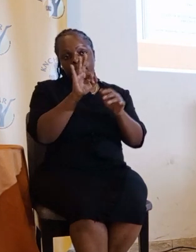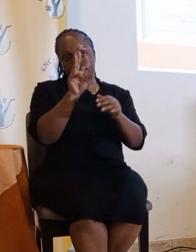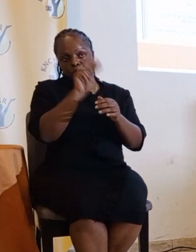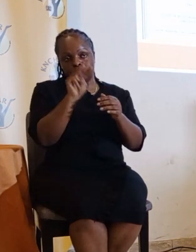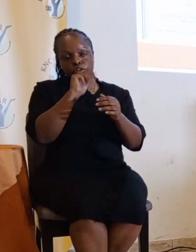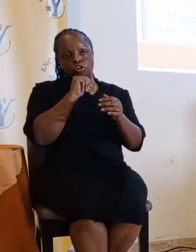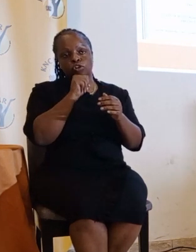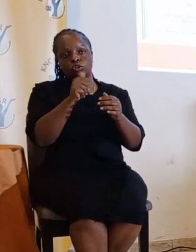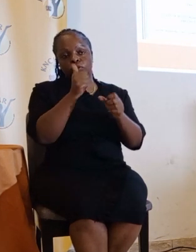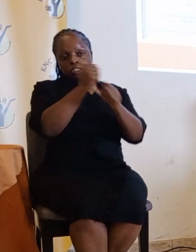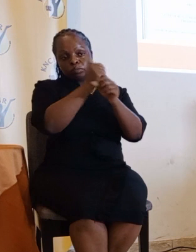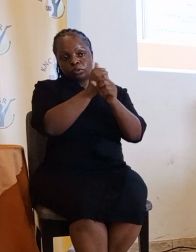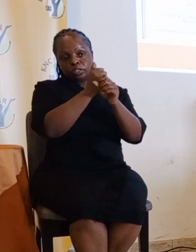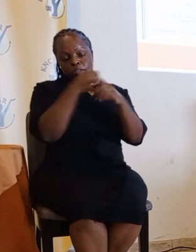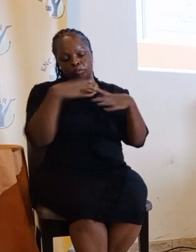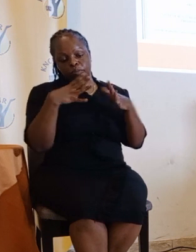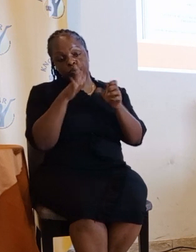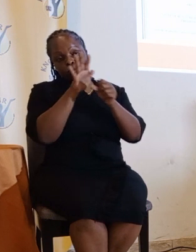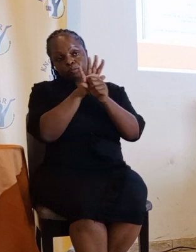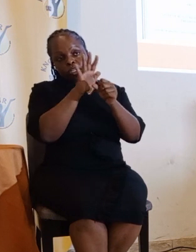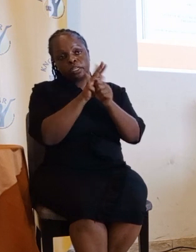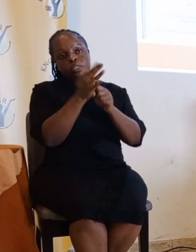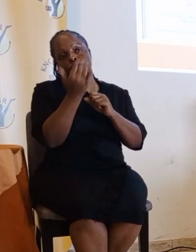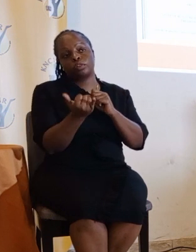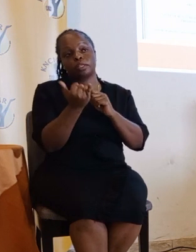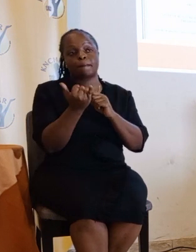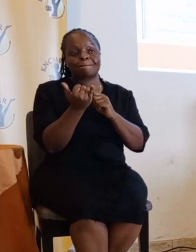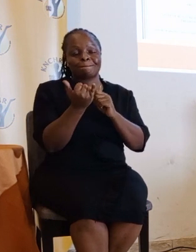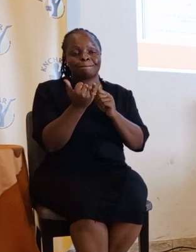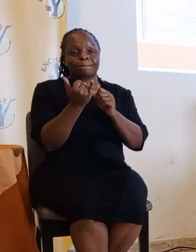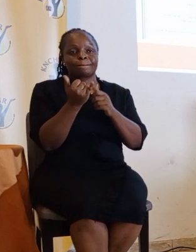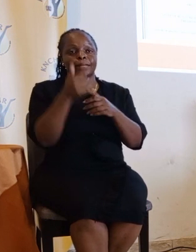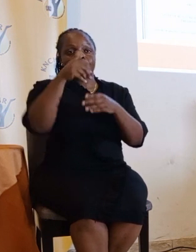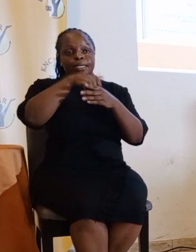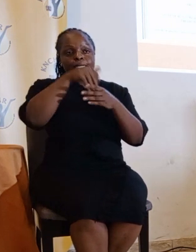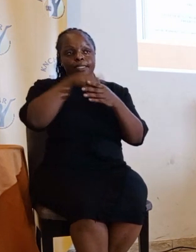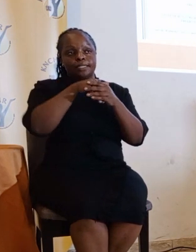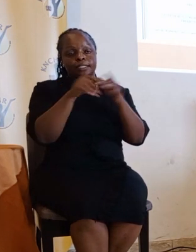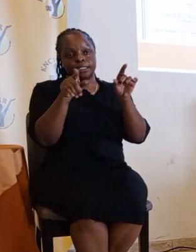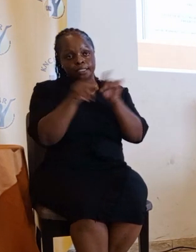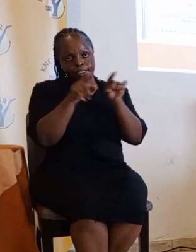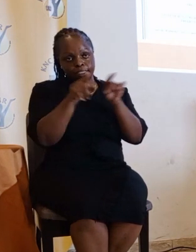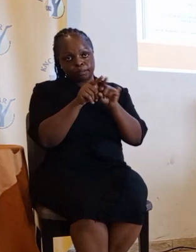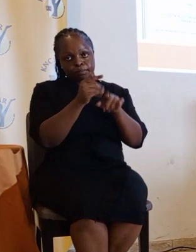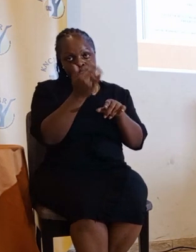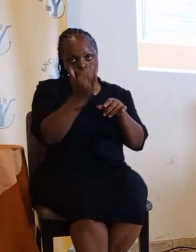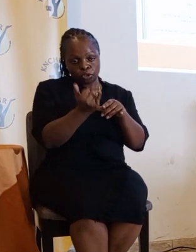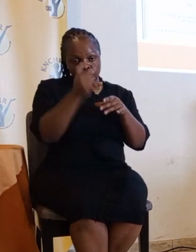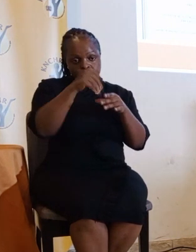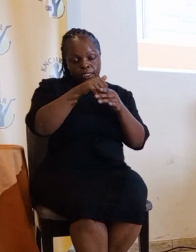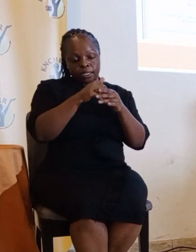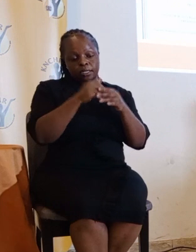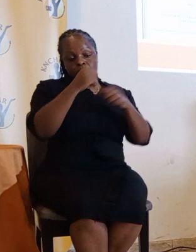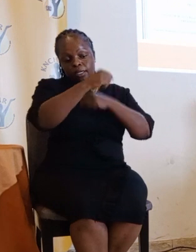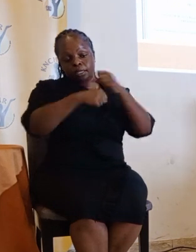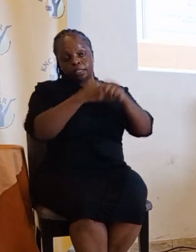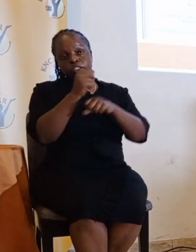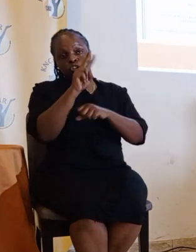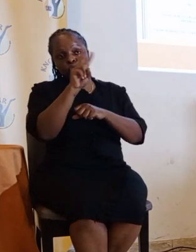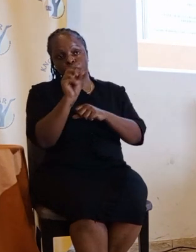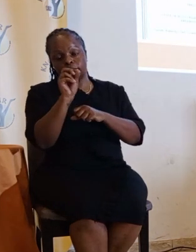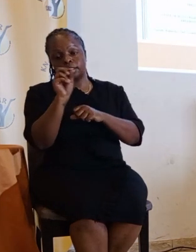people, most of them were the youth. And were the youth in the age brackets of